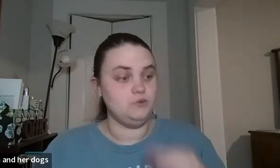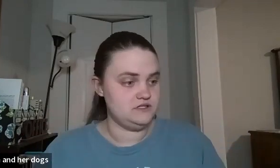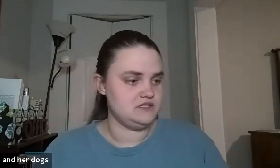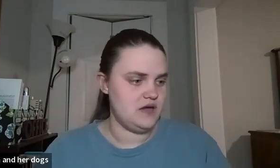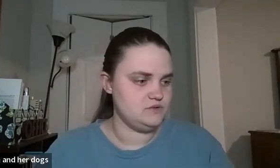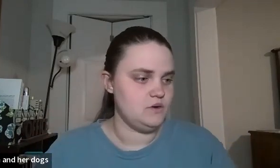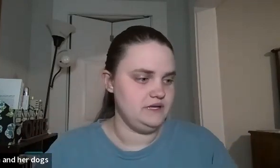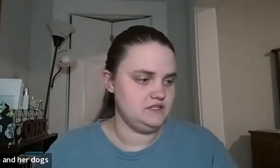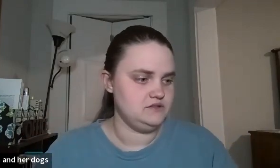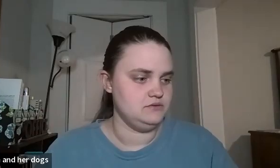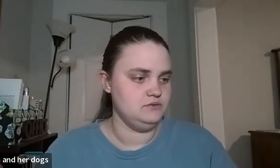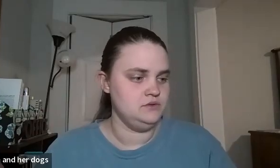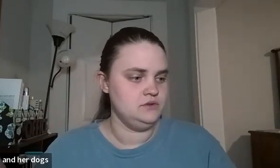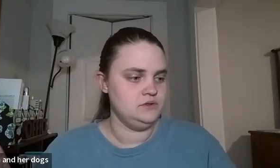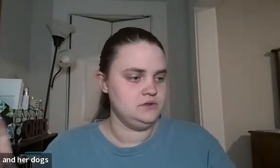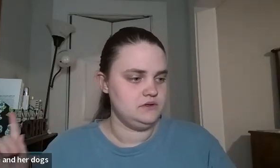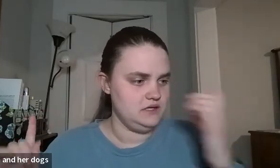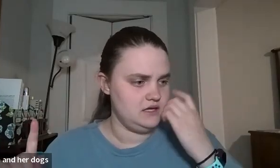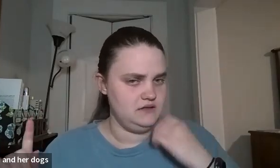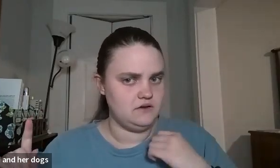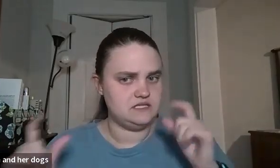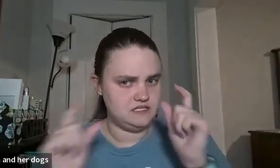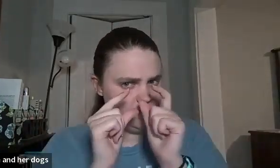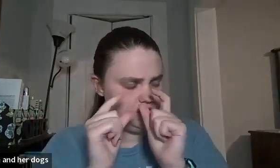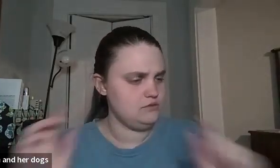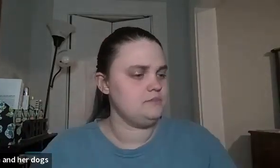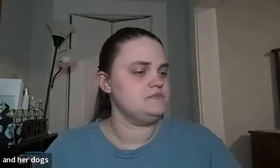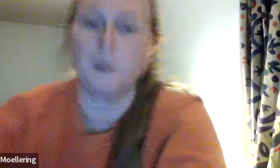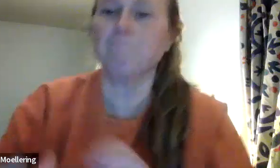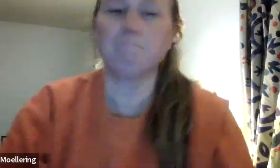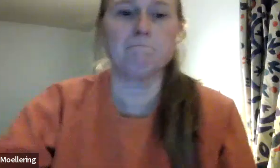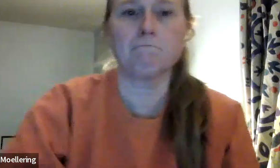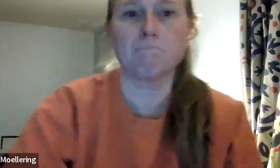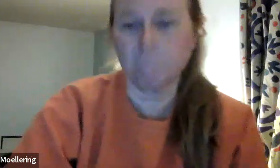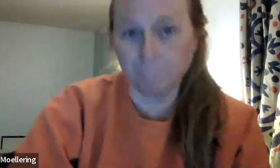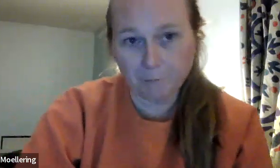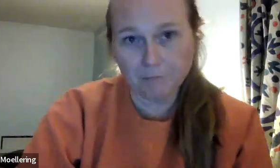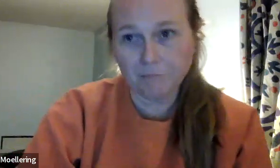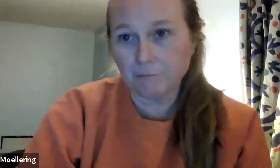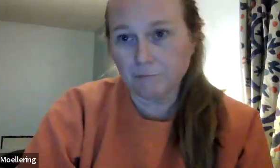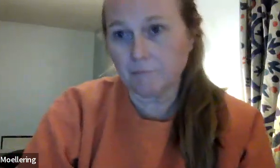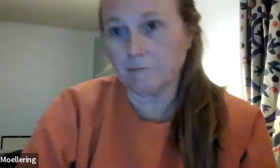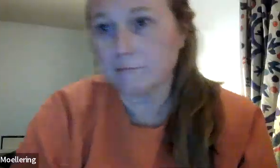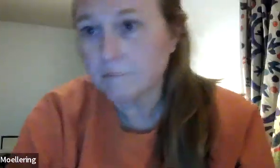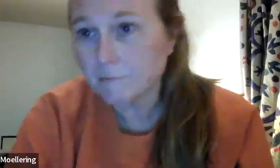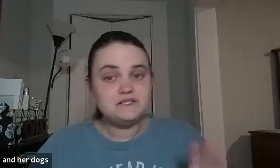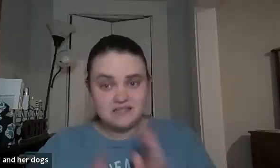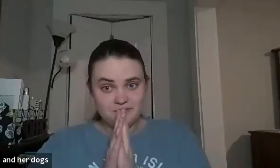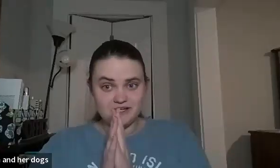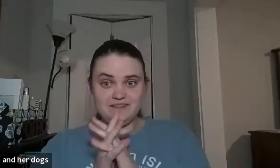sports because that was one we didn't do yet either because that's a small one. That's right. So, okay. So the first sign we're going to